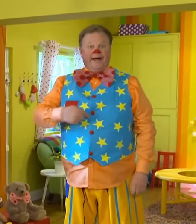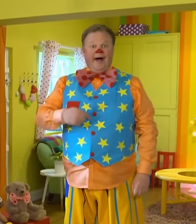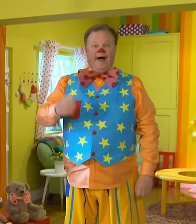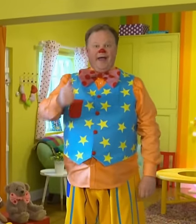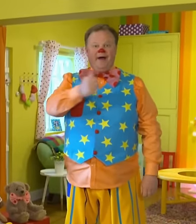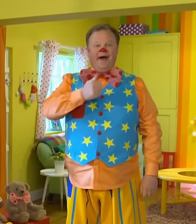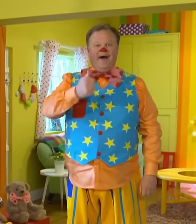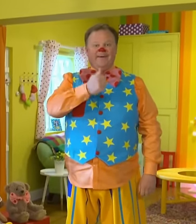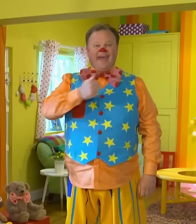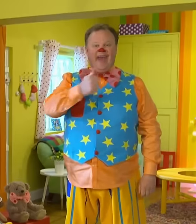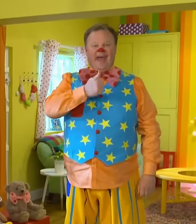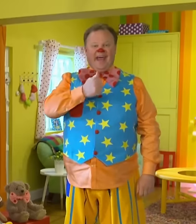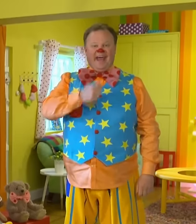Tumble? I'm okay!